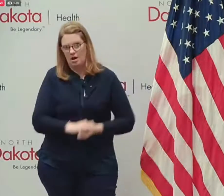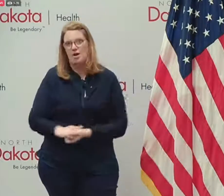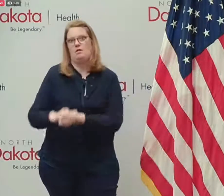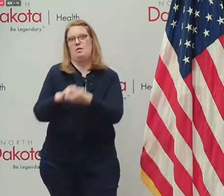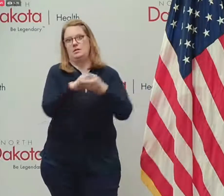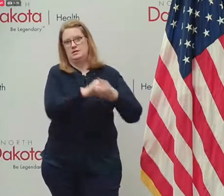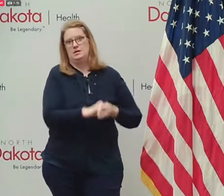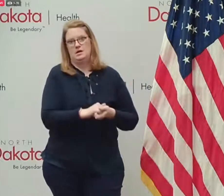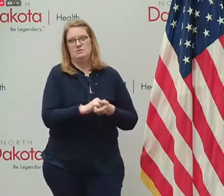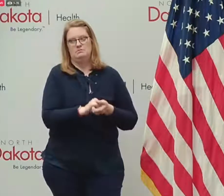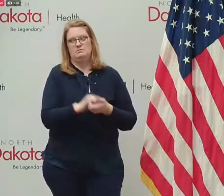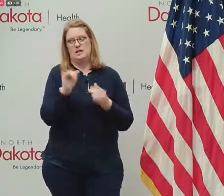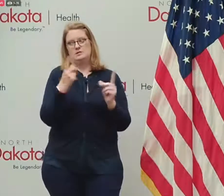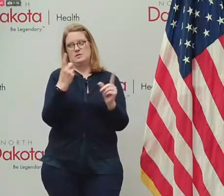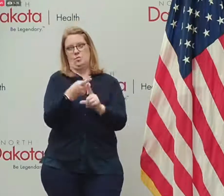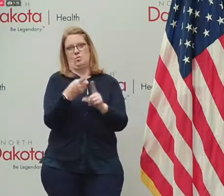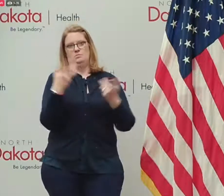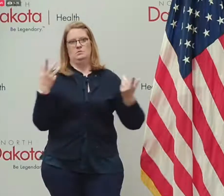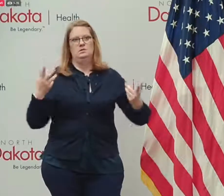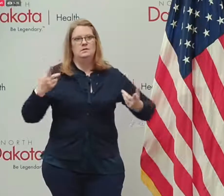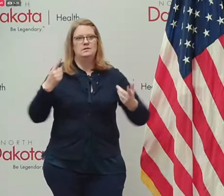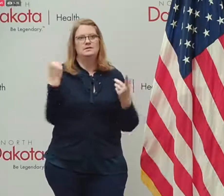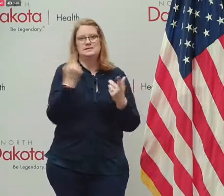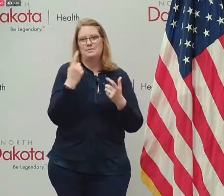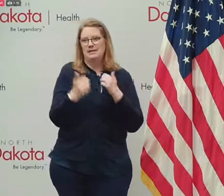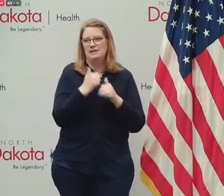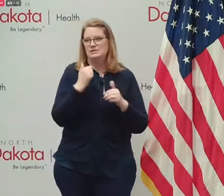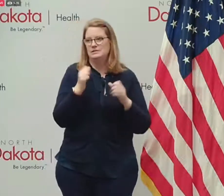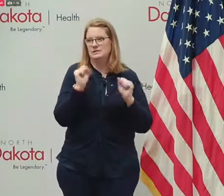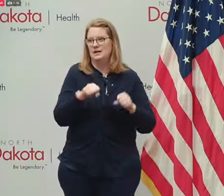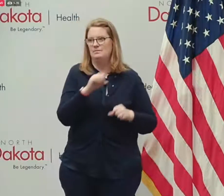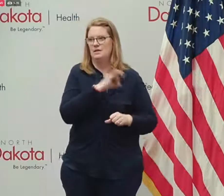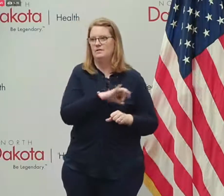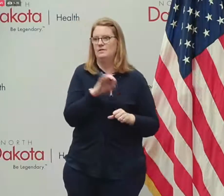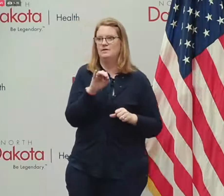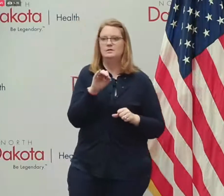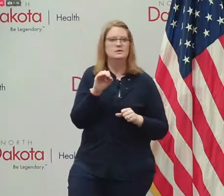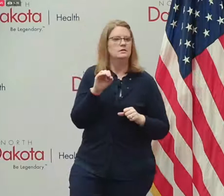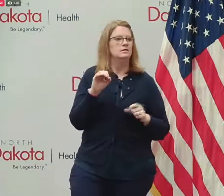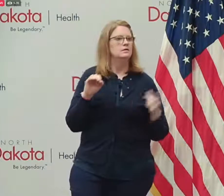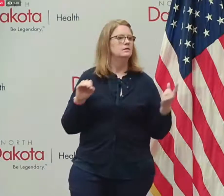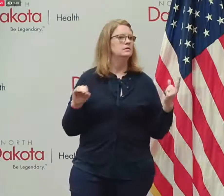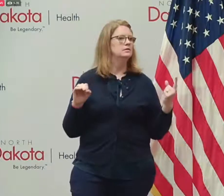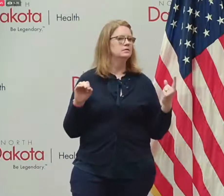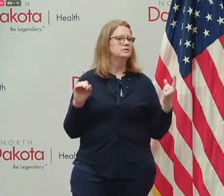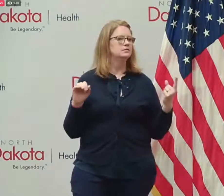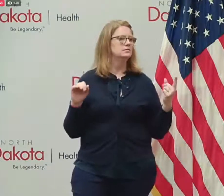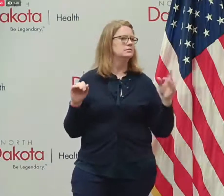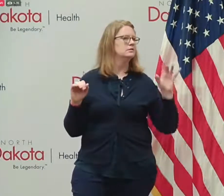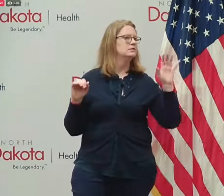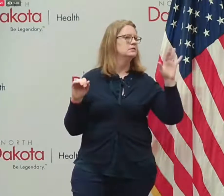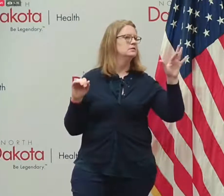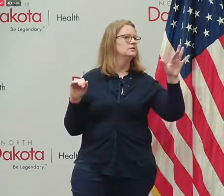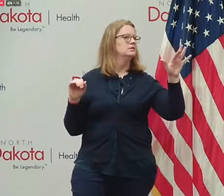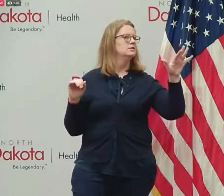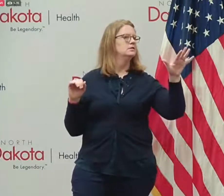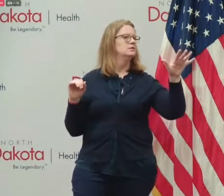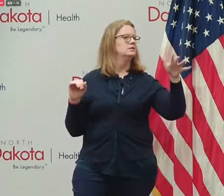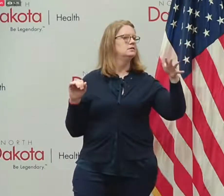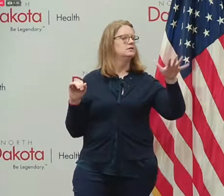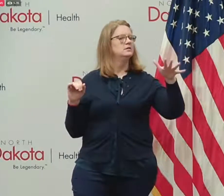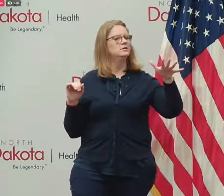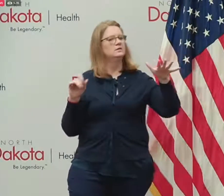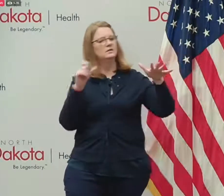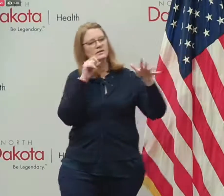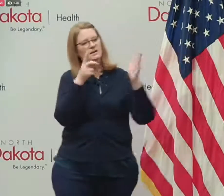together, and there's actually something that each of us can do. I'm going to go to, I covered you, right? Didn't we? Well, I didn't